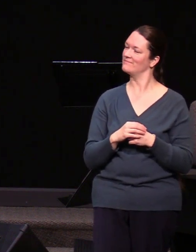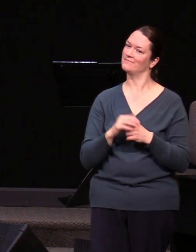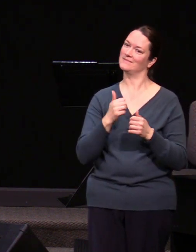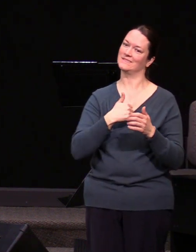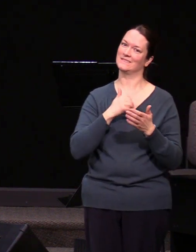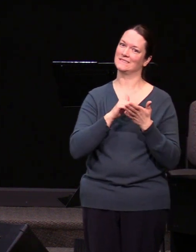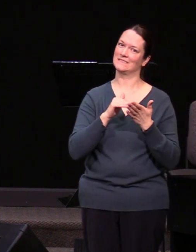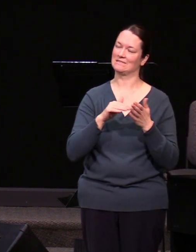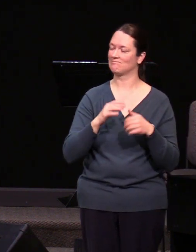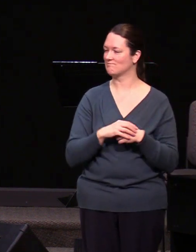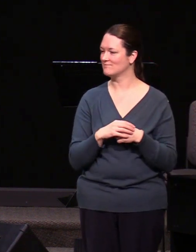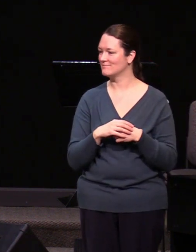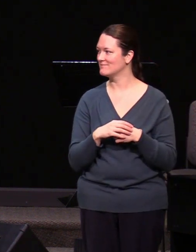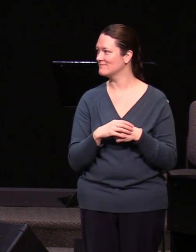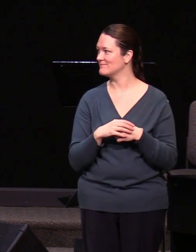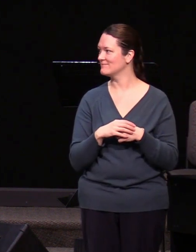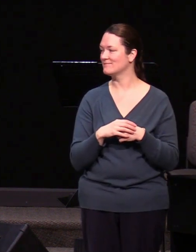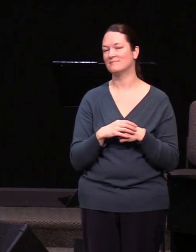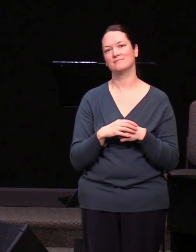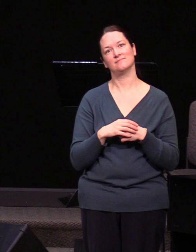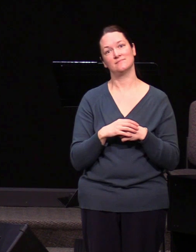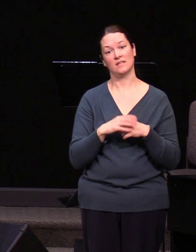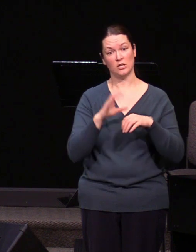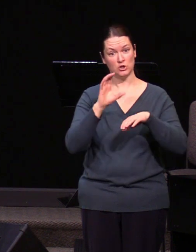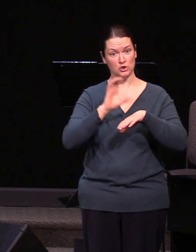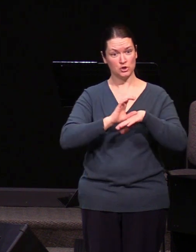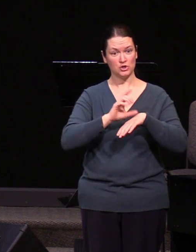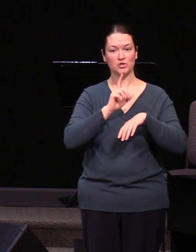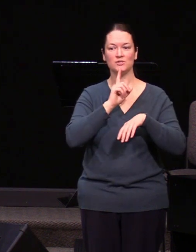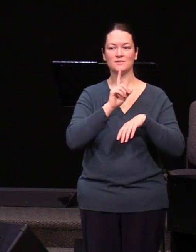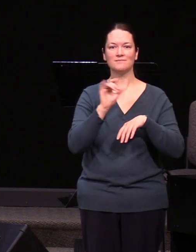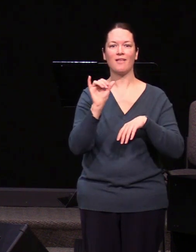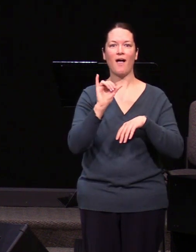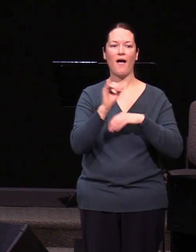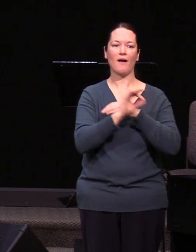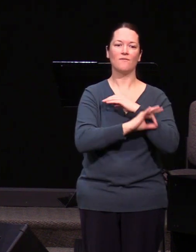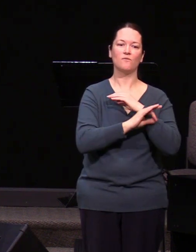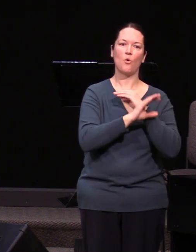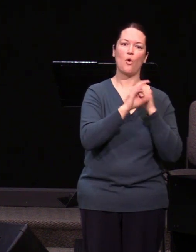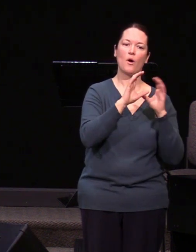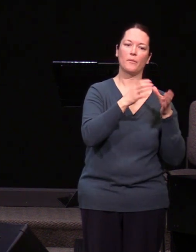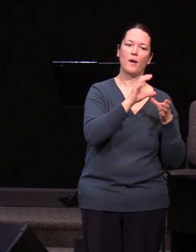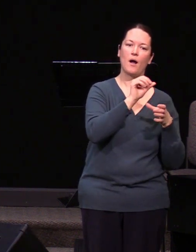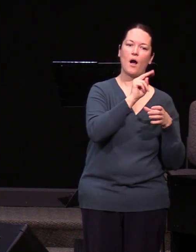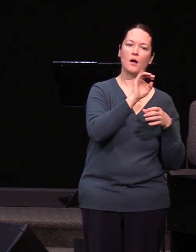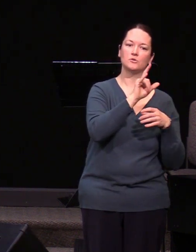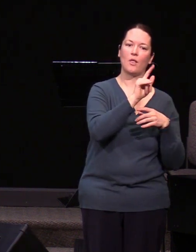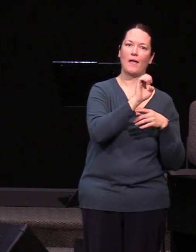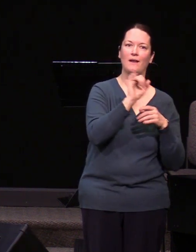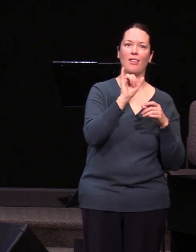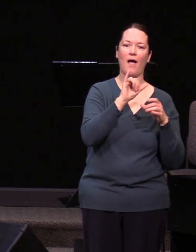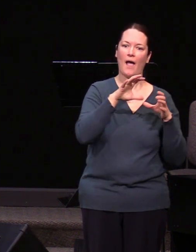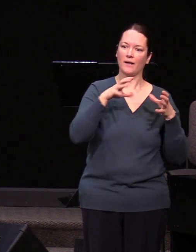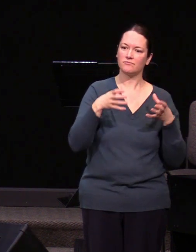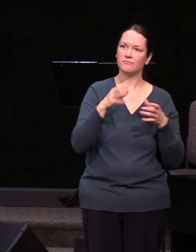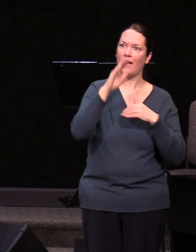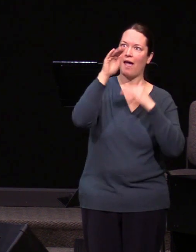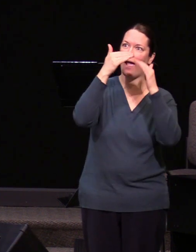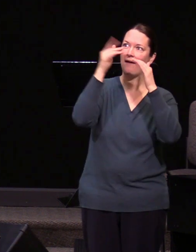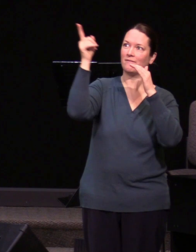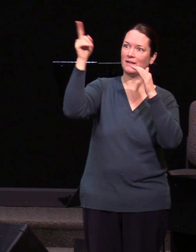Pardon us. The church is like a foreign consulate, like an enclave of heaven on